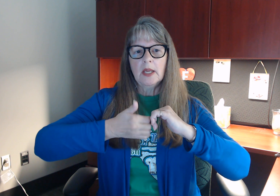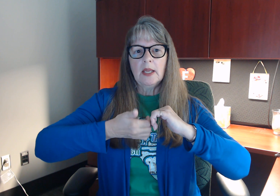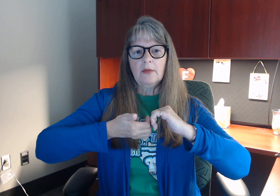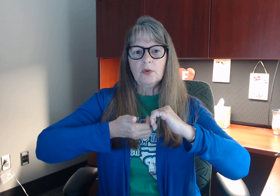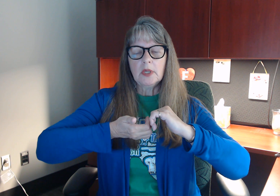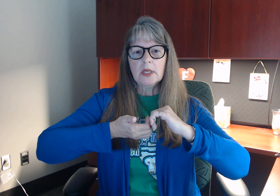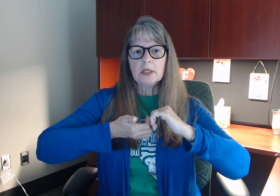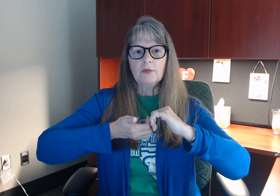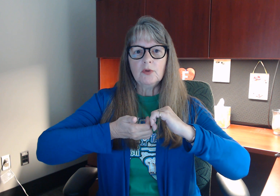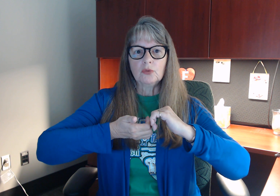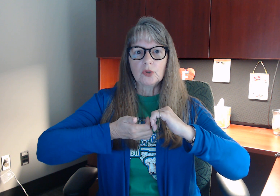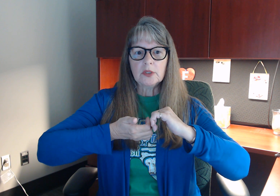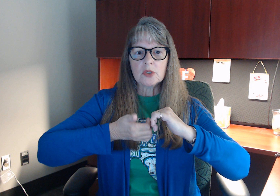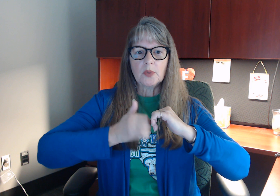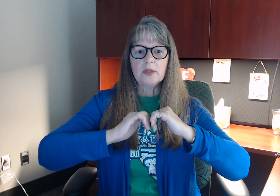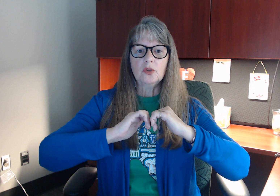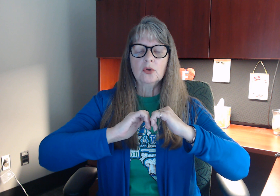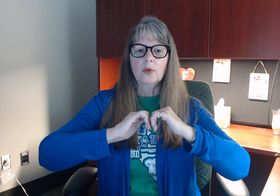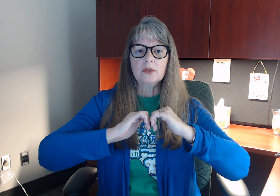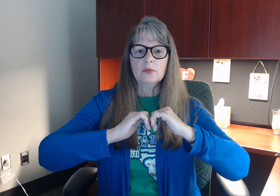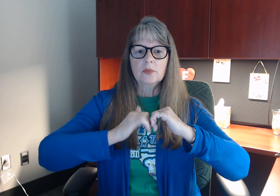if you learn it this way, then you're going to,